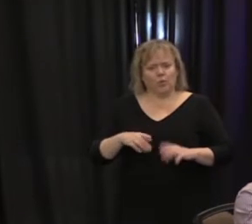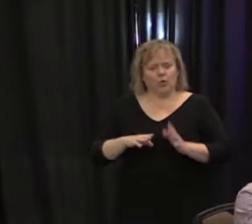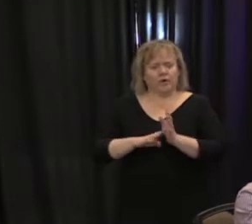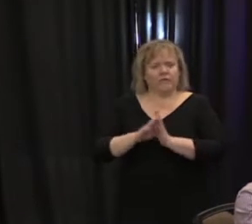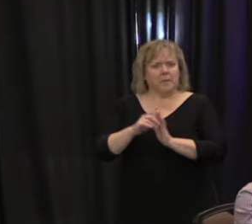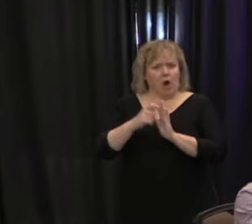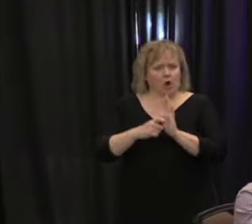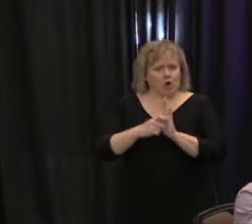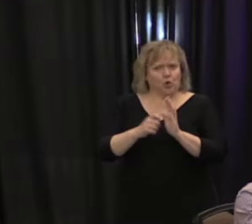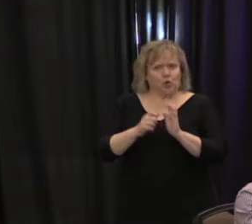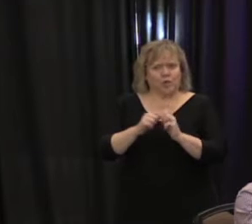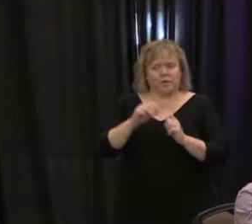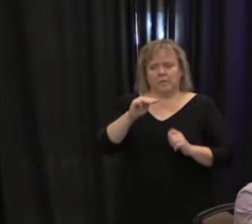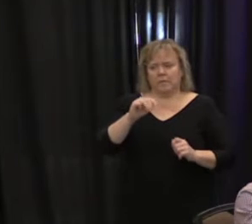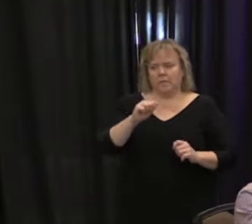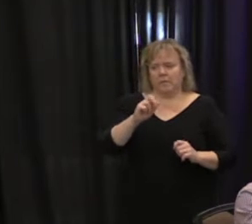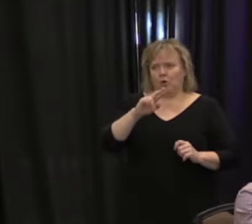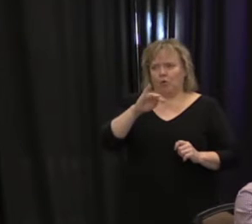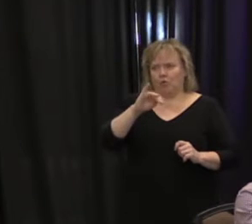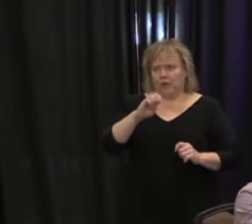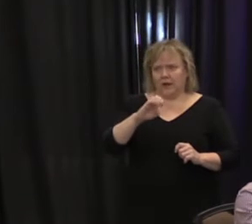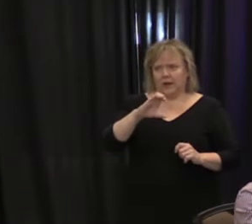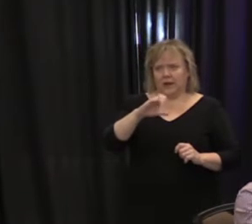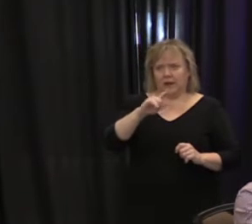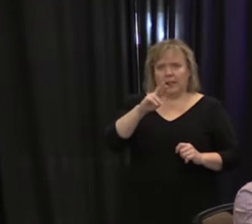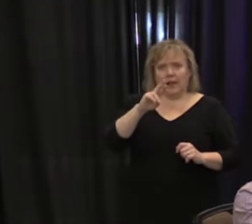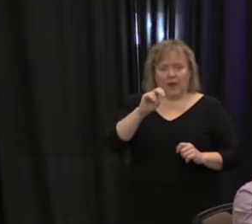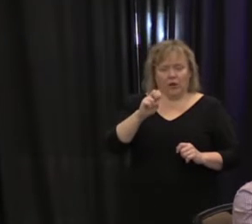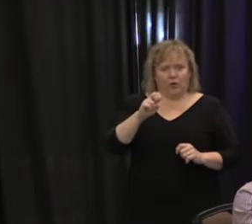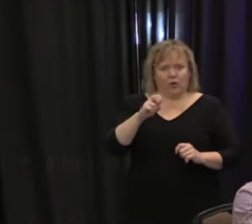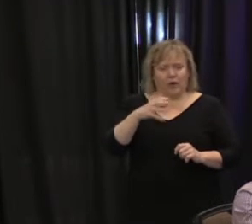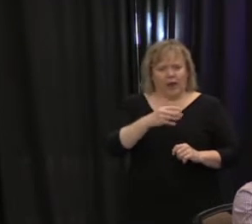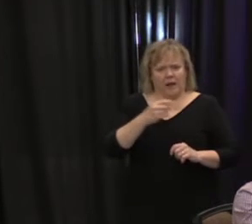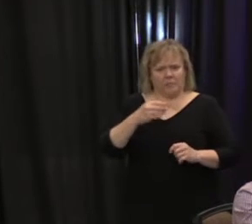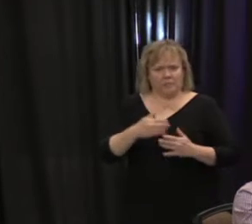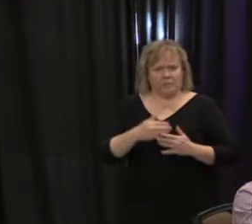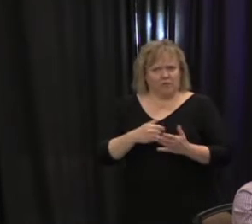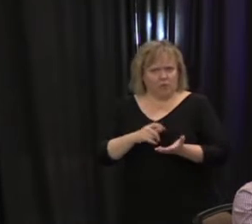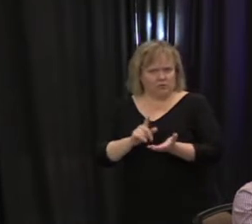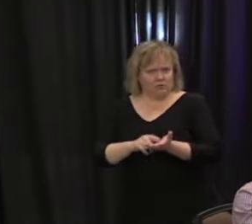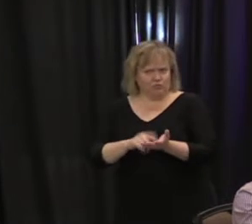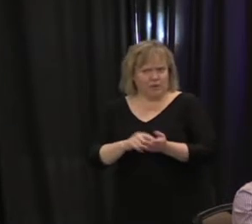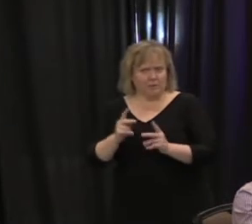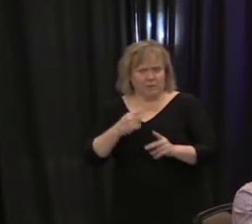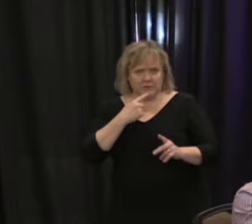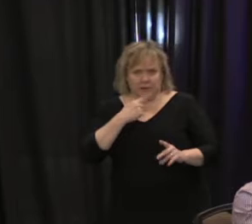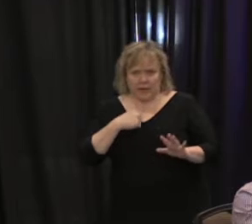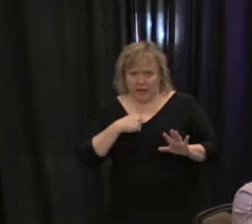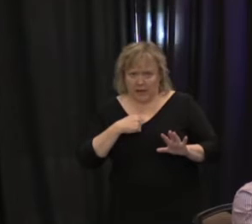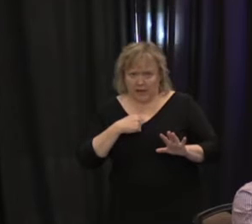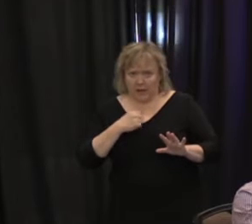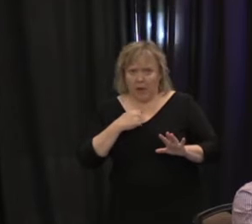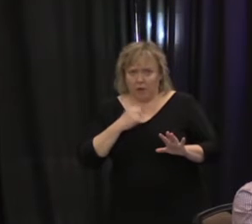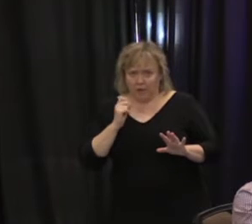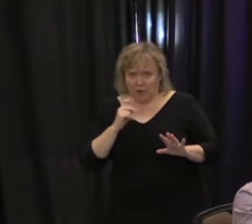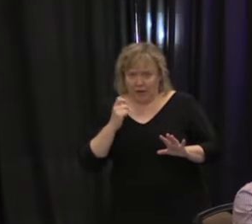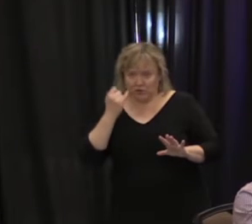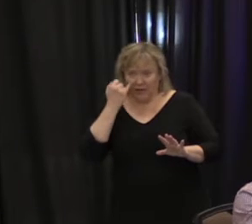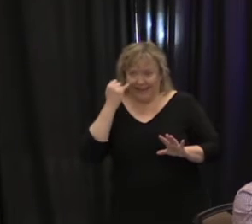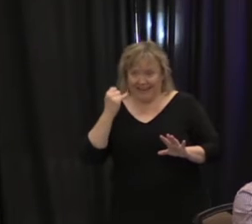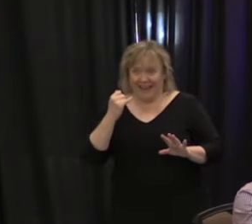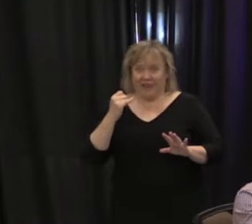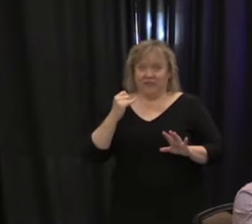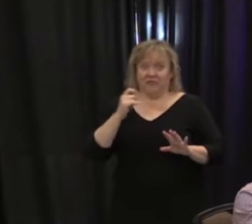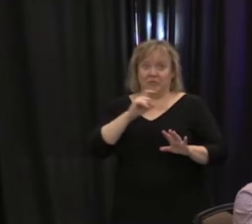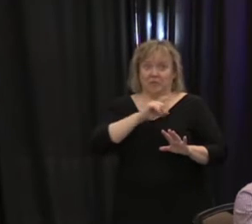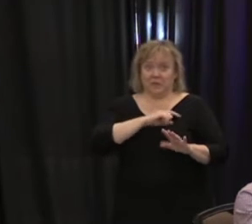Marie Claire, and before it was out, I was like, are we going to make sure that like I'm okay? Like if the antis come for us, like, are